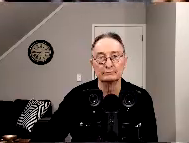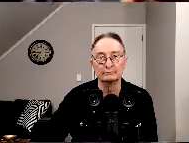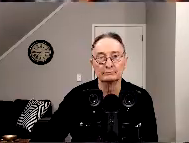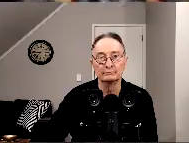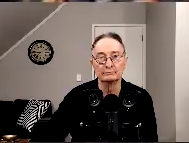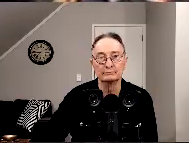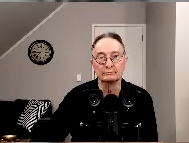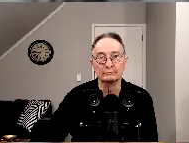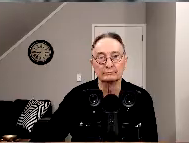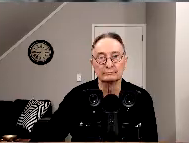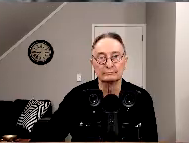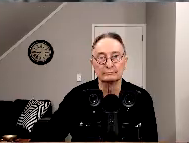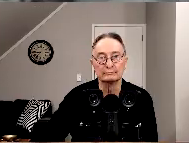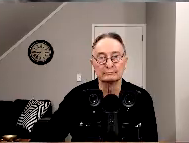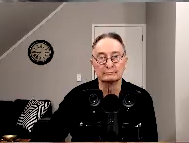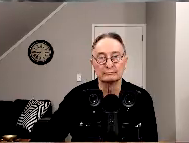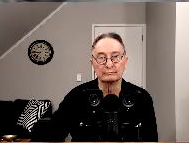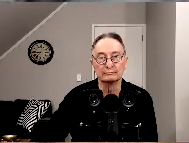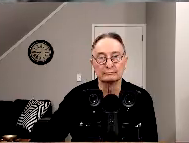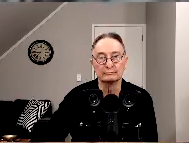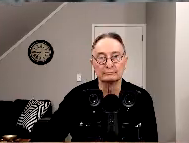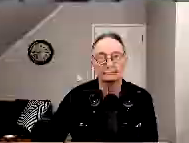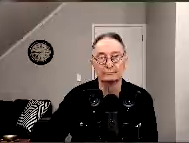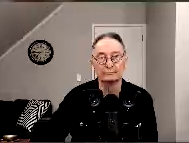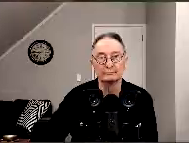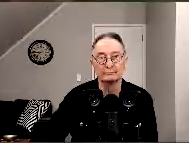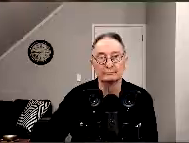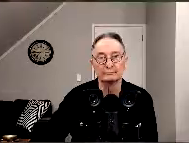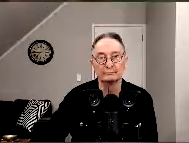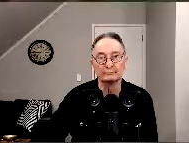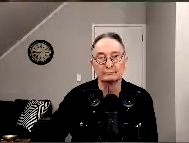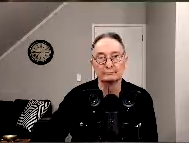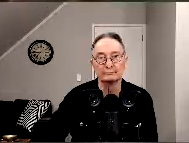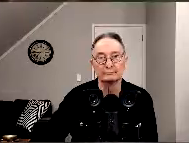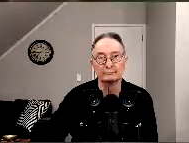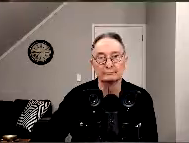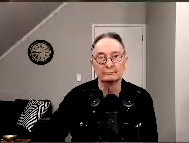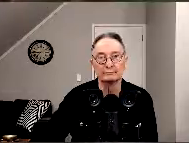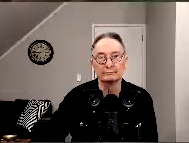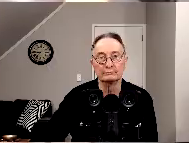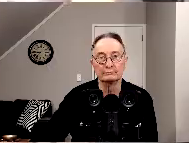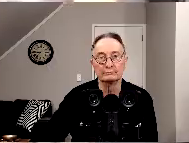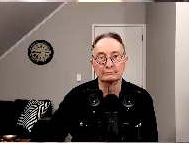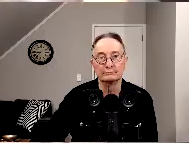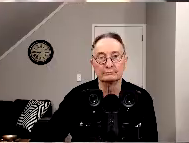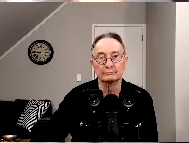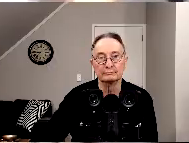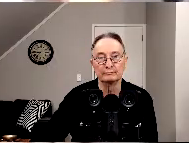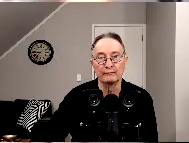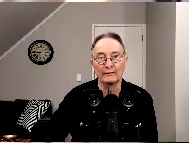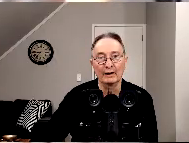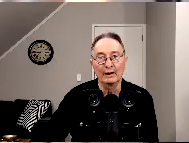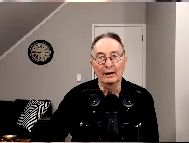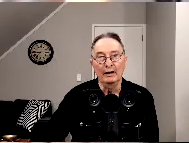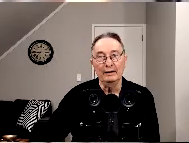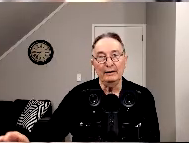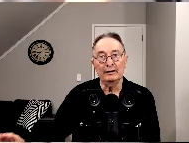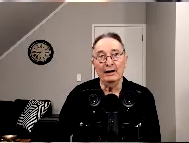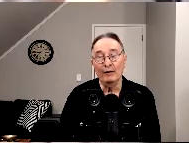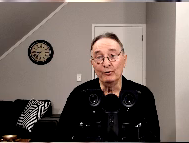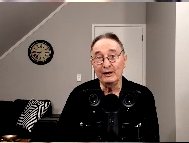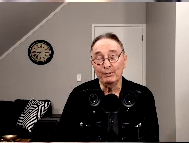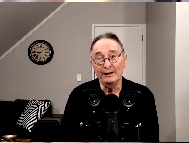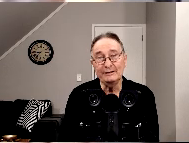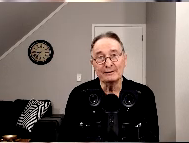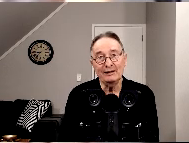He succeeded on the euthanasia referendum. Now David Seymour wants the question of co-governance put to the ballot too. Yeah,